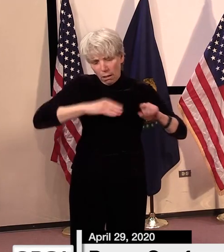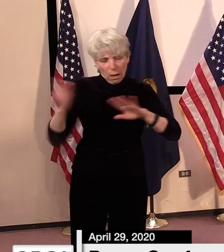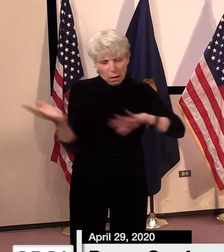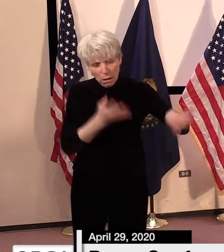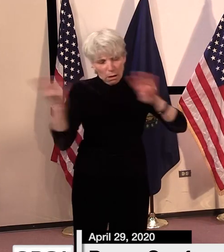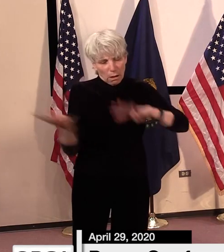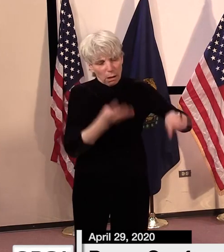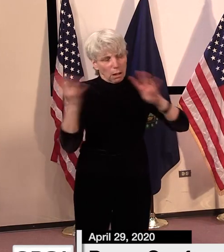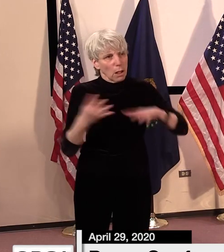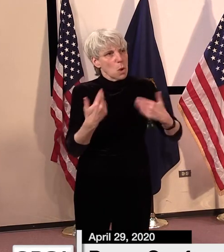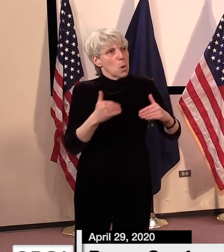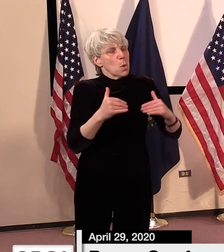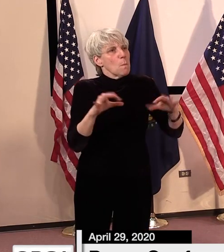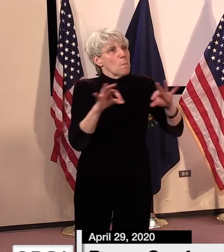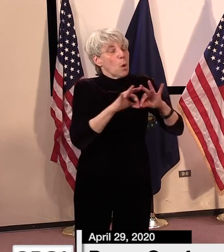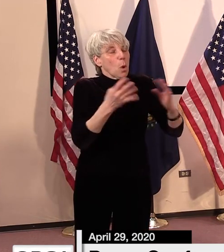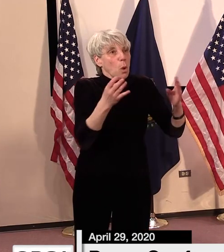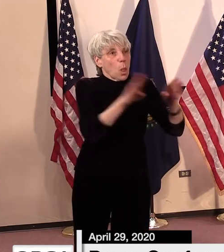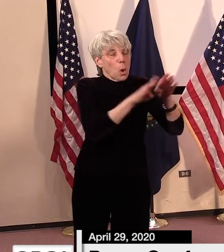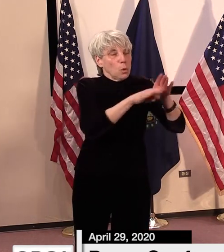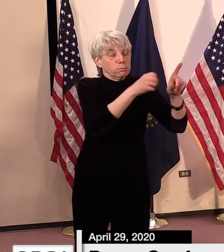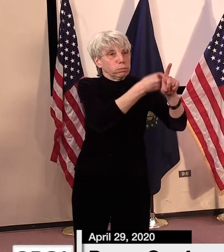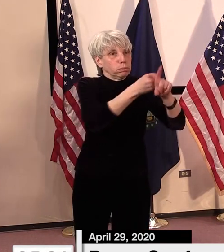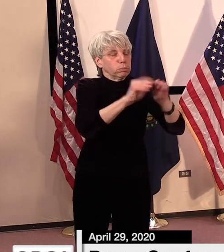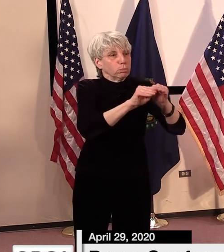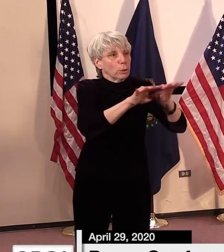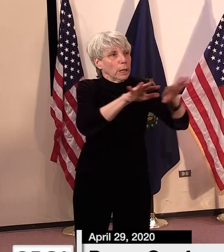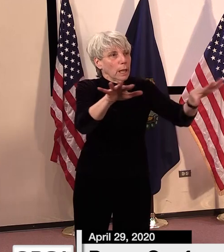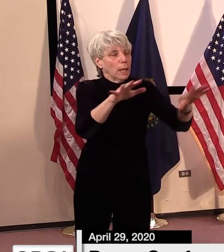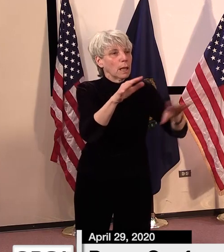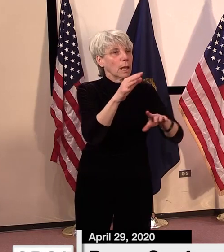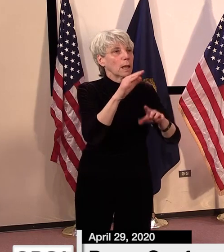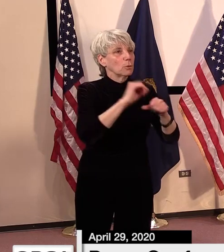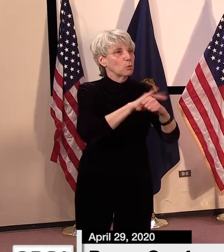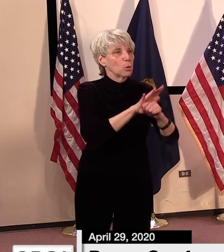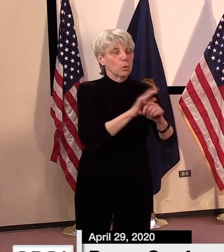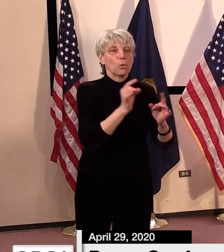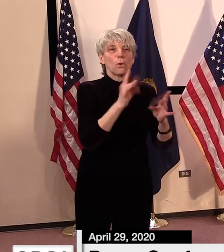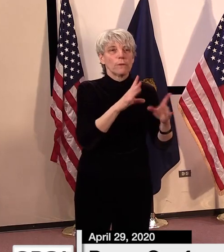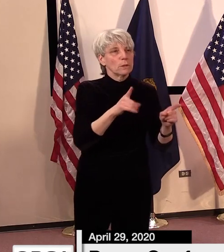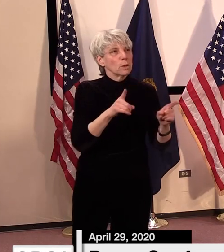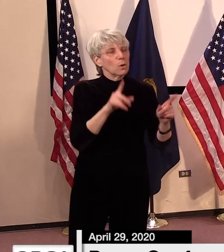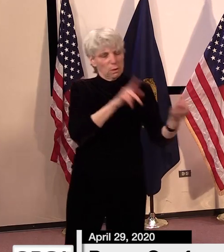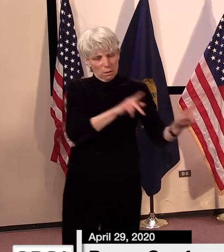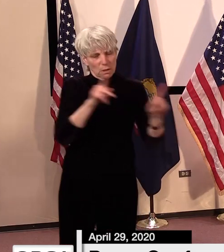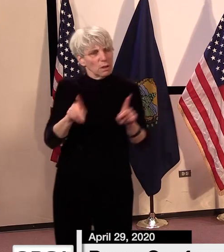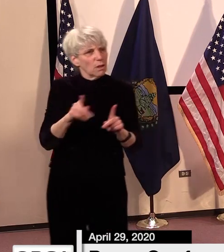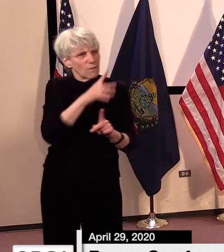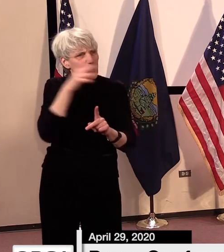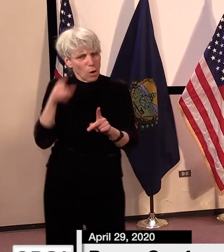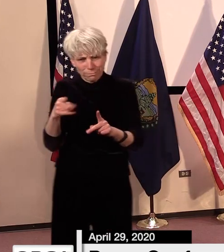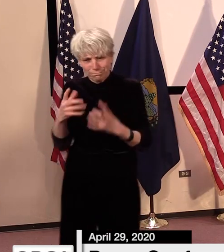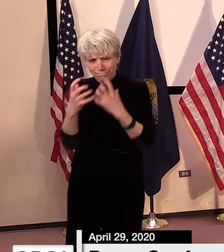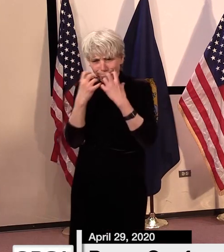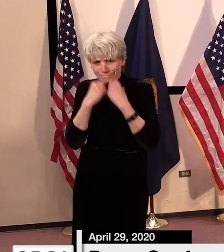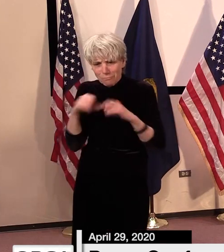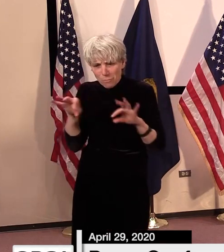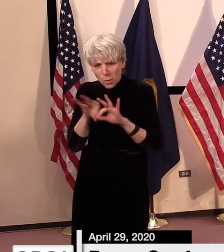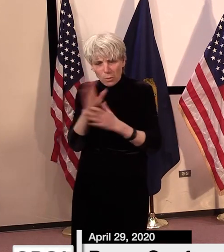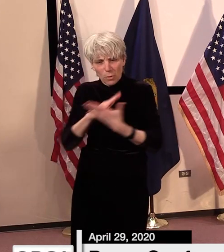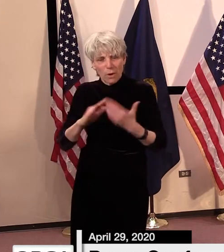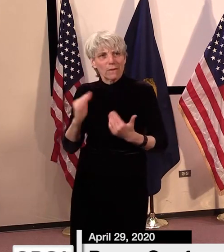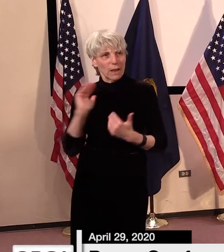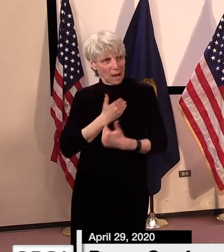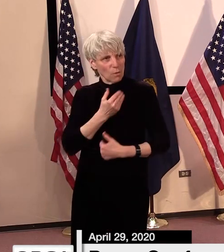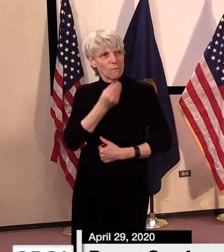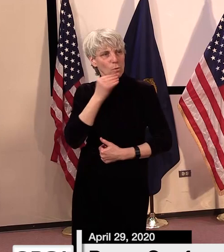numerous ways. So again, my message would be hang in there. We're going to do everything we can to